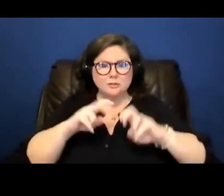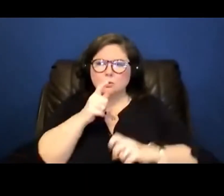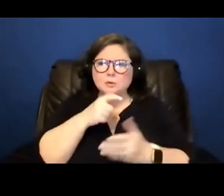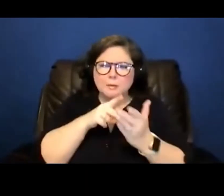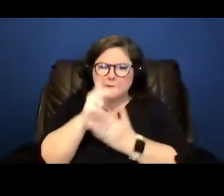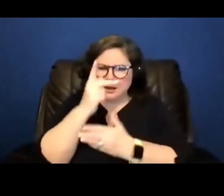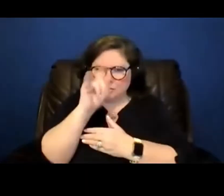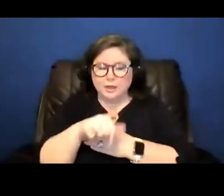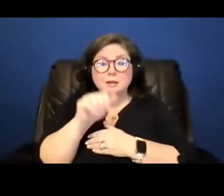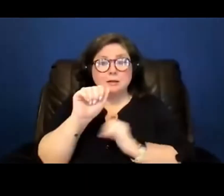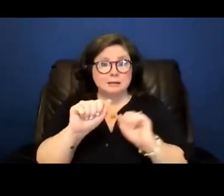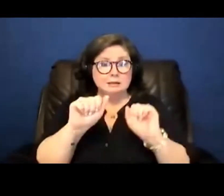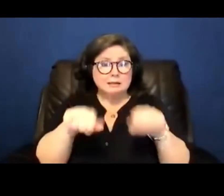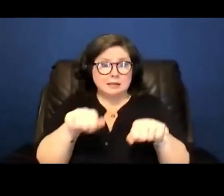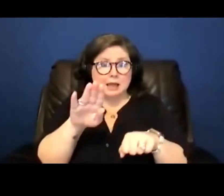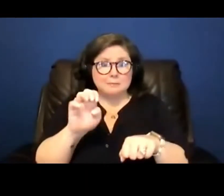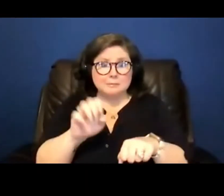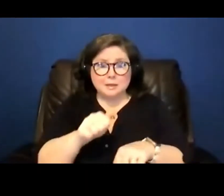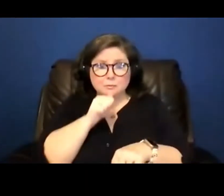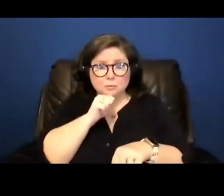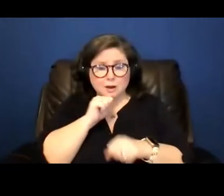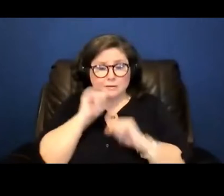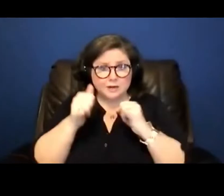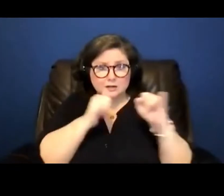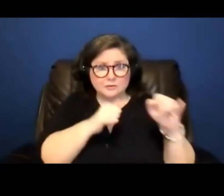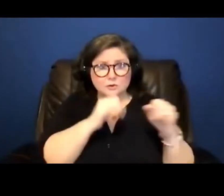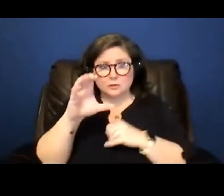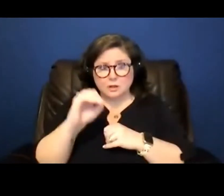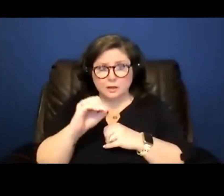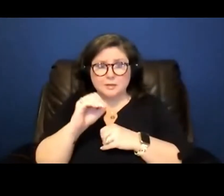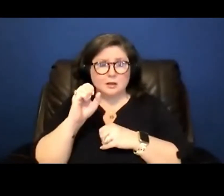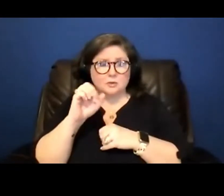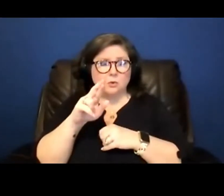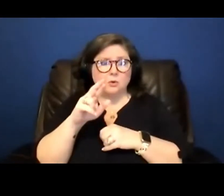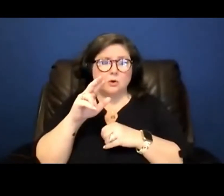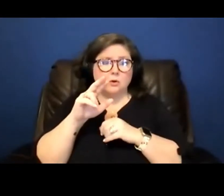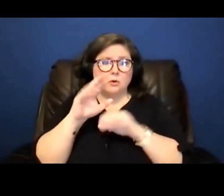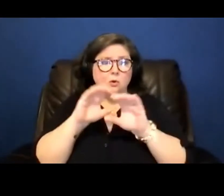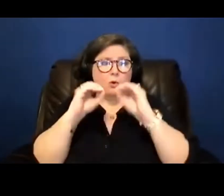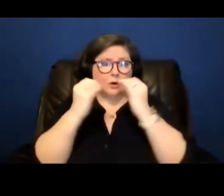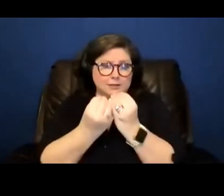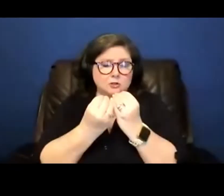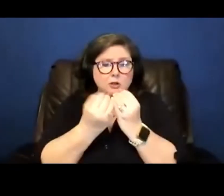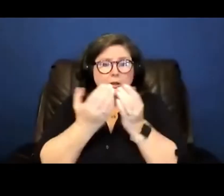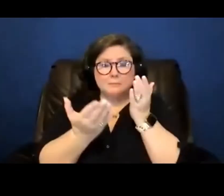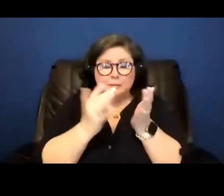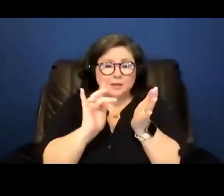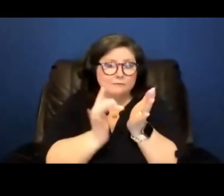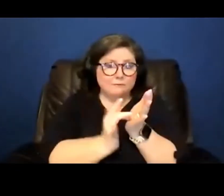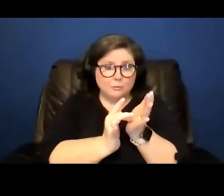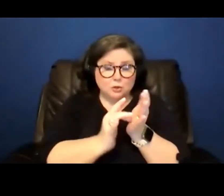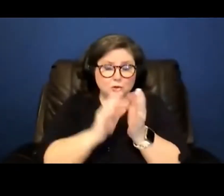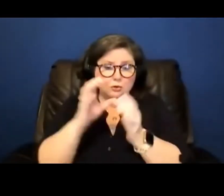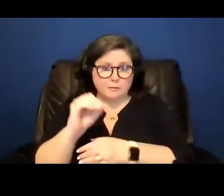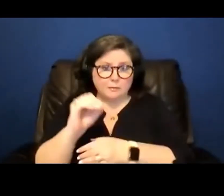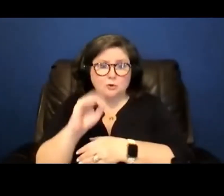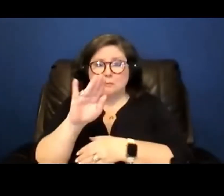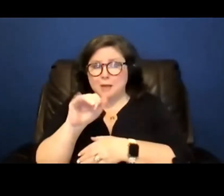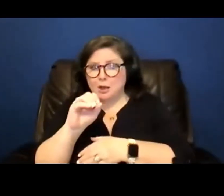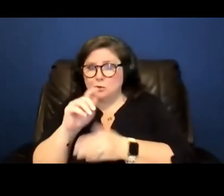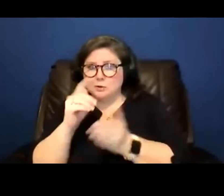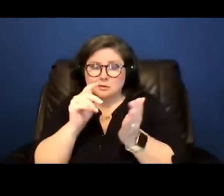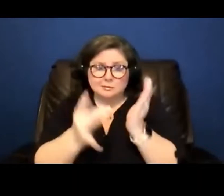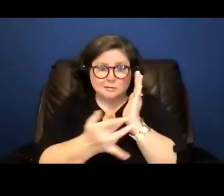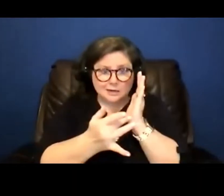be private individuals, companies, and organizations. They may also be pharmaceutical company, biotechnology company,